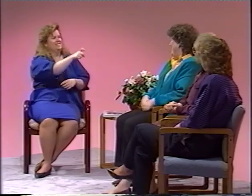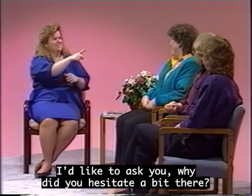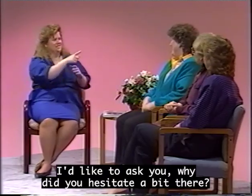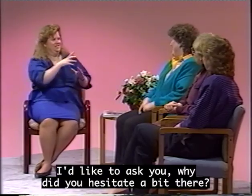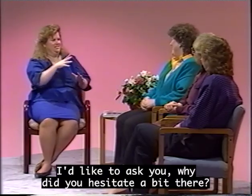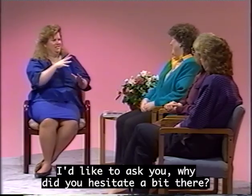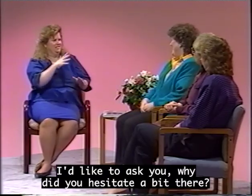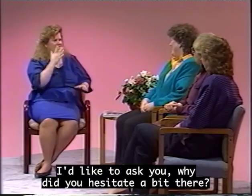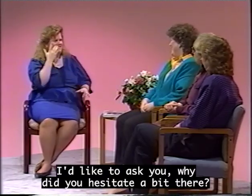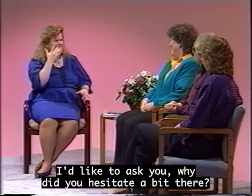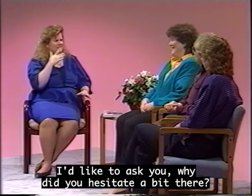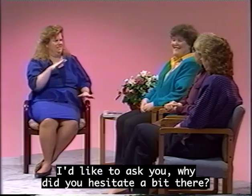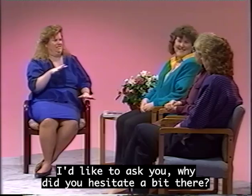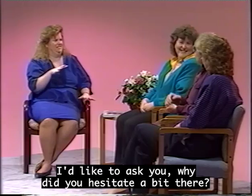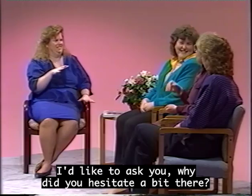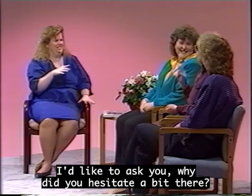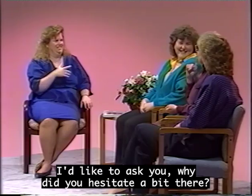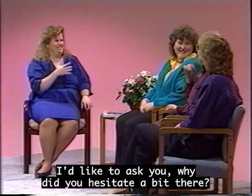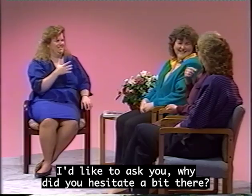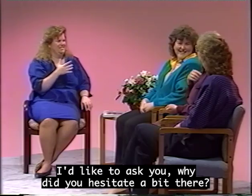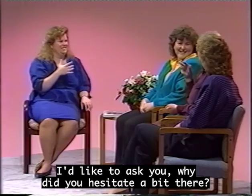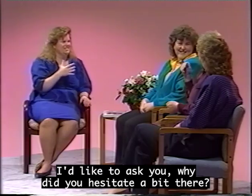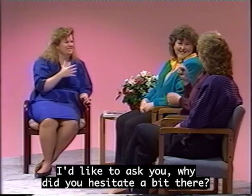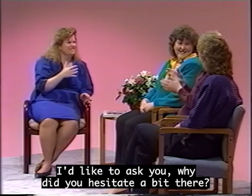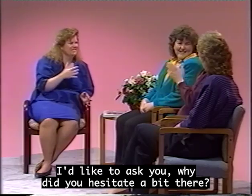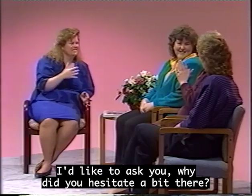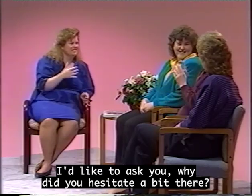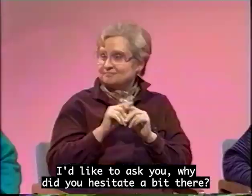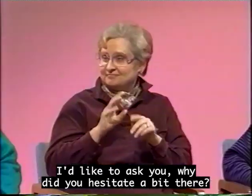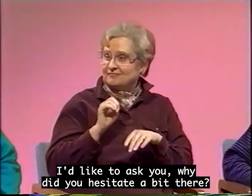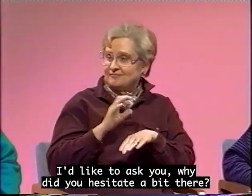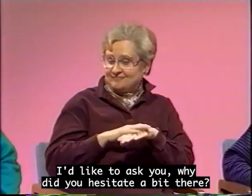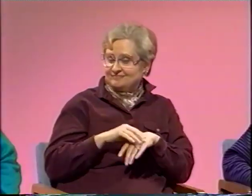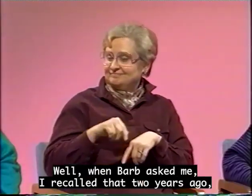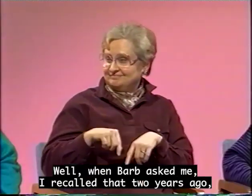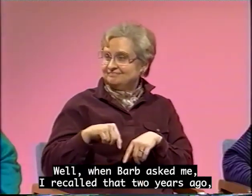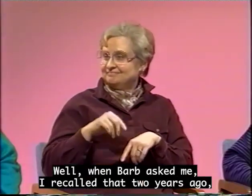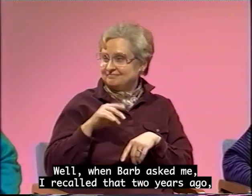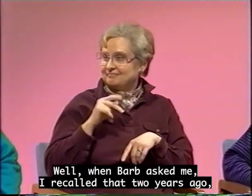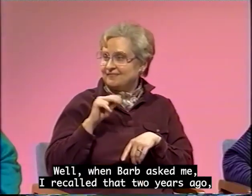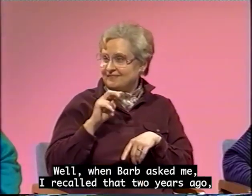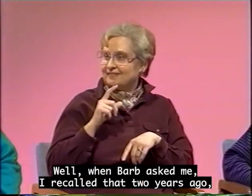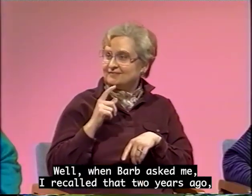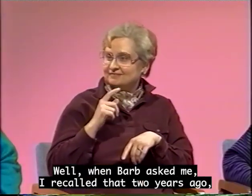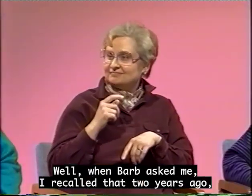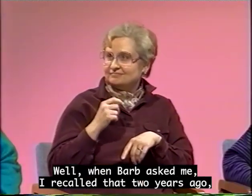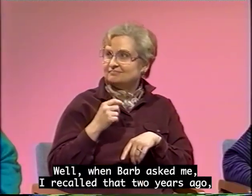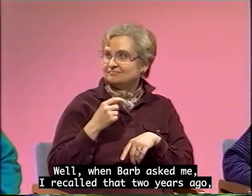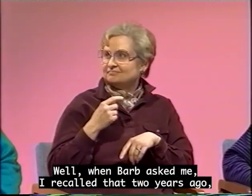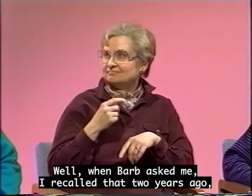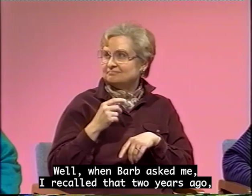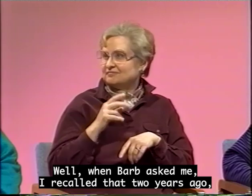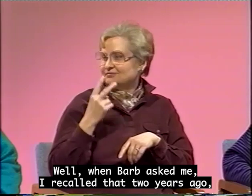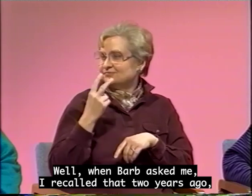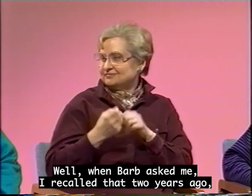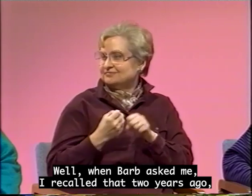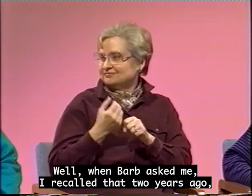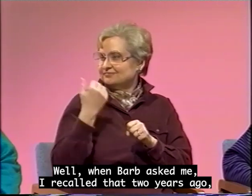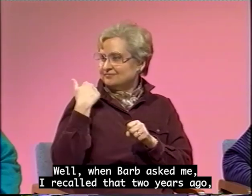Mm-hmm. I'd like to ask you, why did you hesitate a bit there? Well, when Barb asked me, I recalled that 2